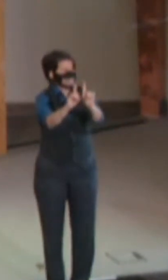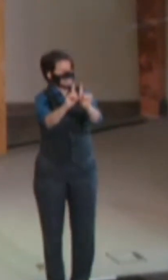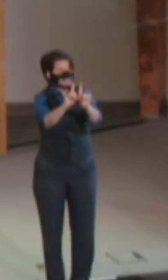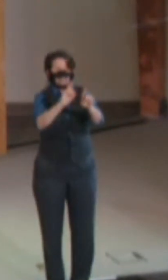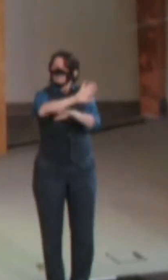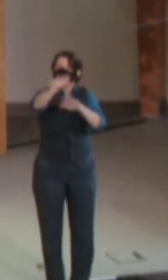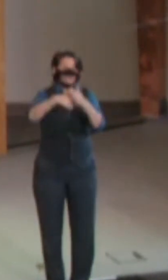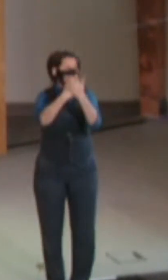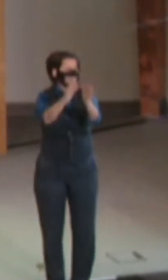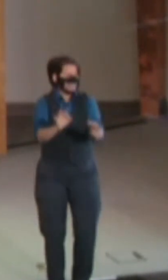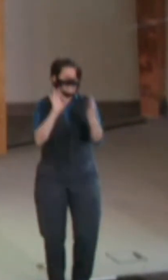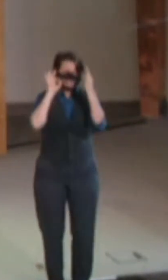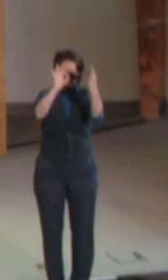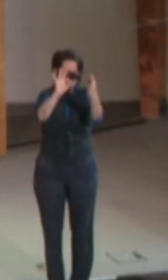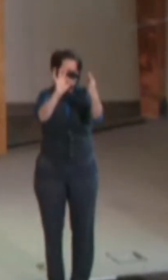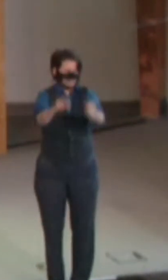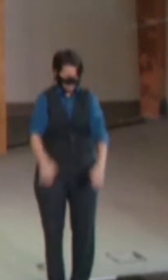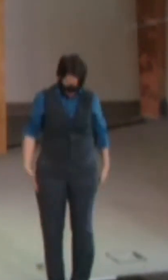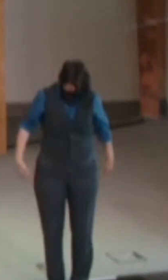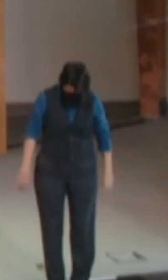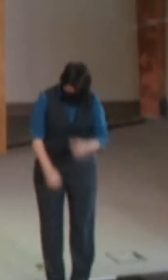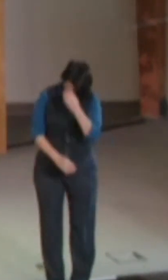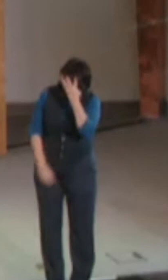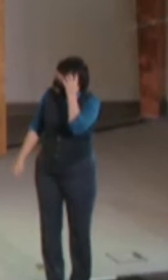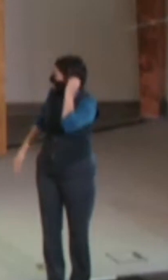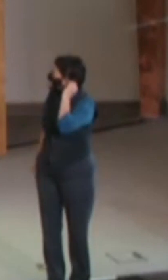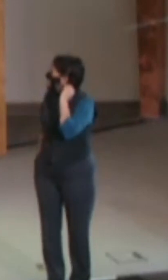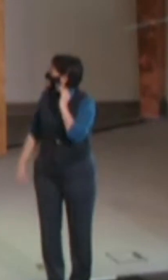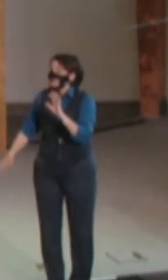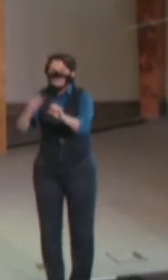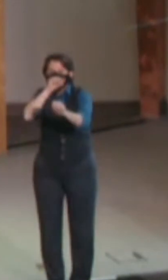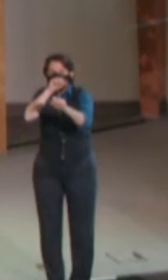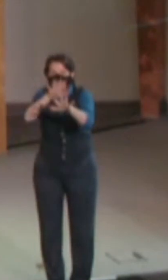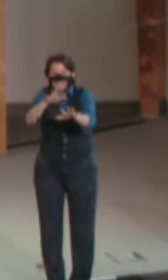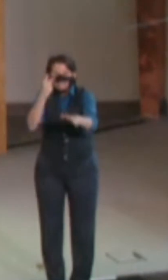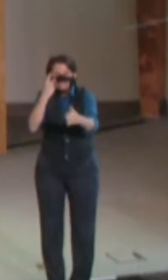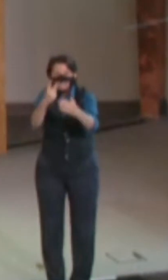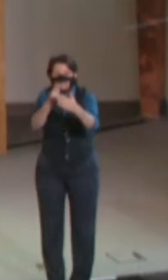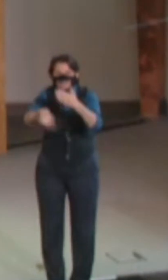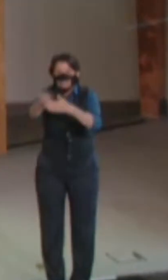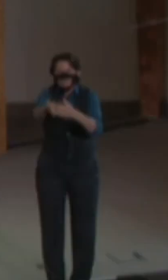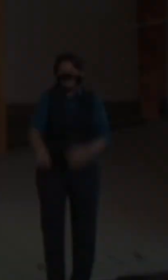is, and all is well. Blessings. I'll see you next week.